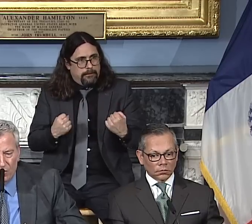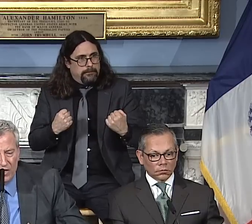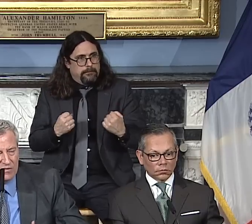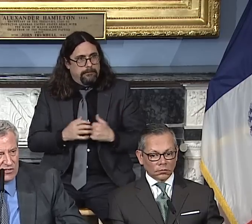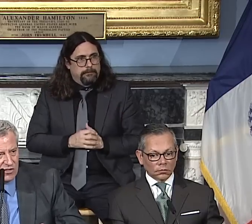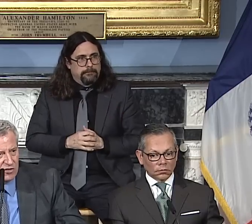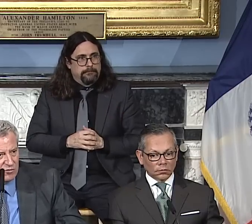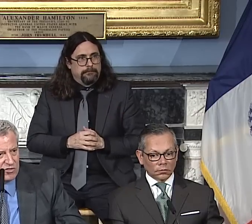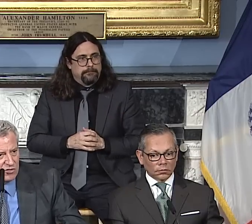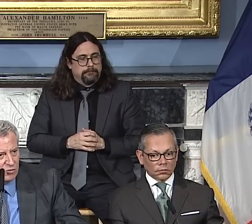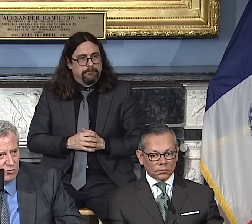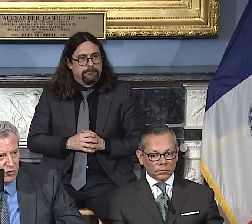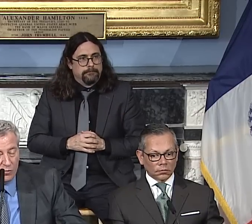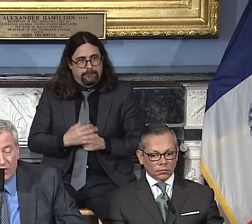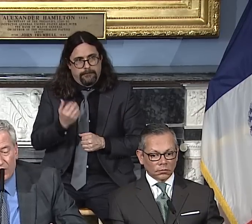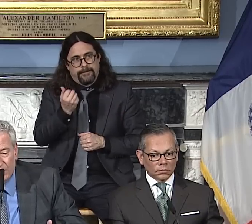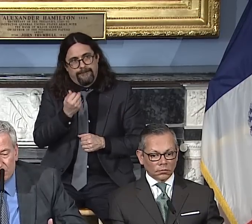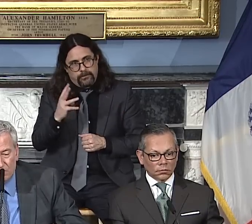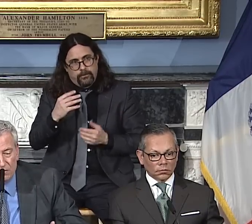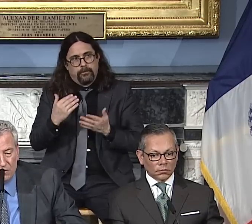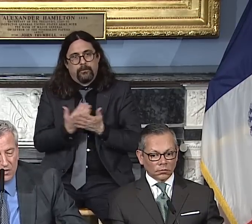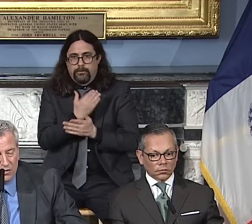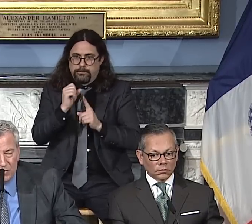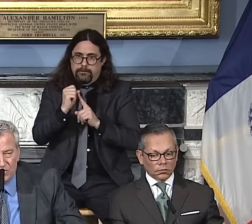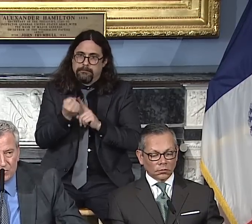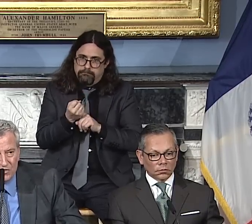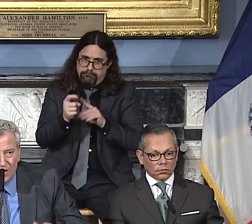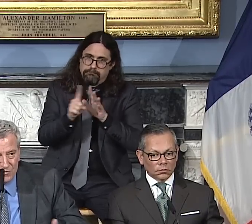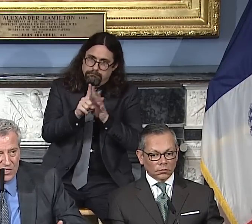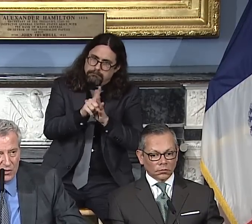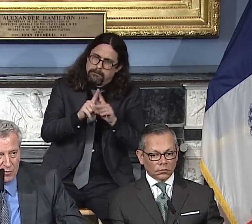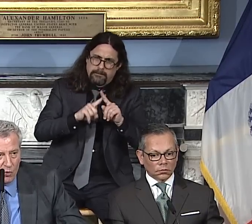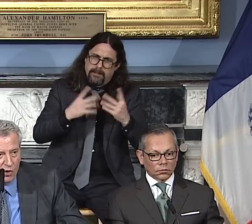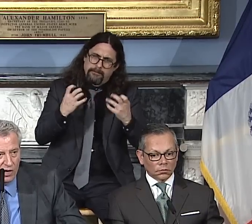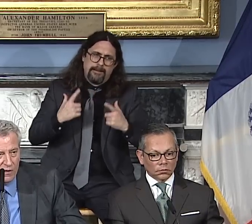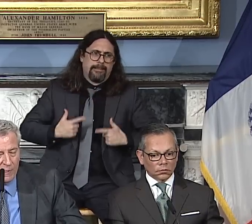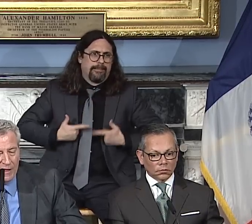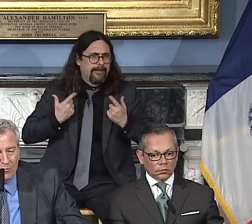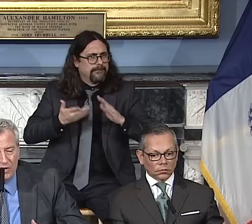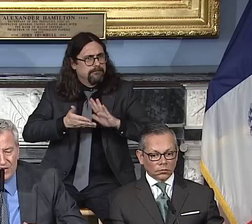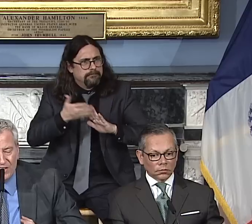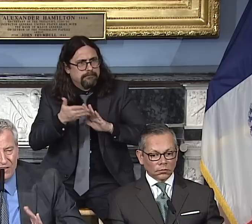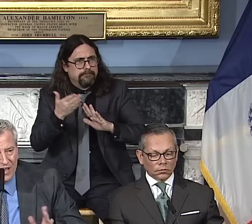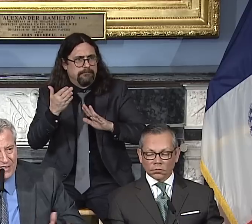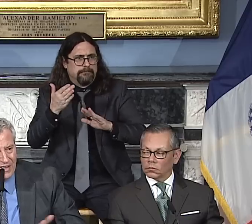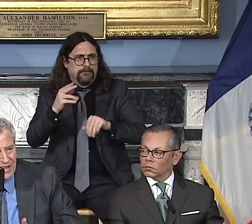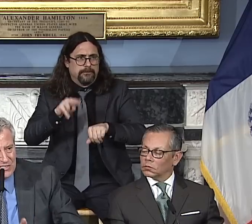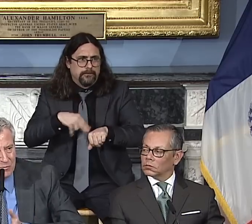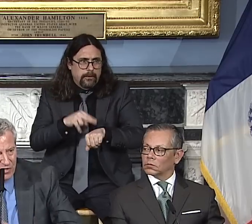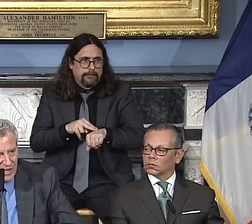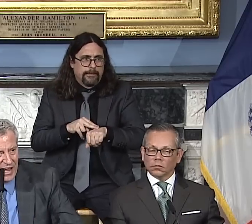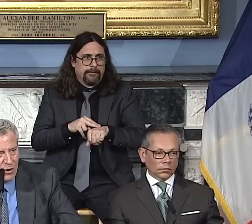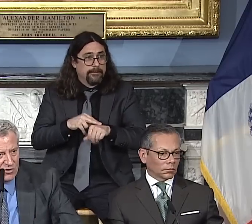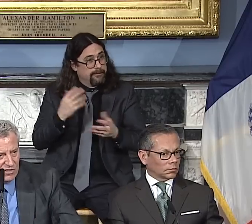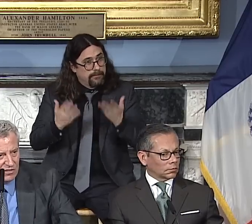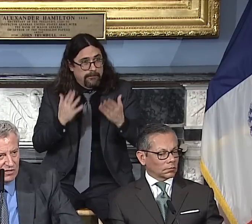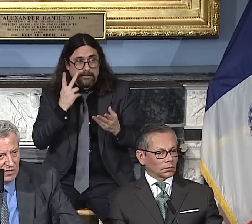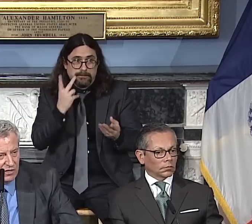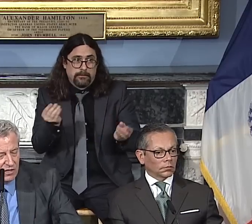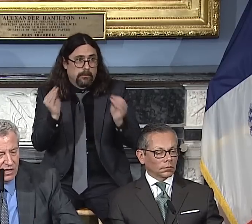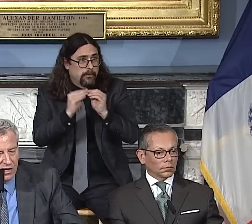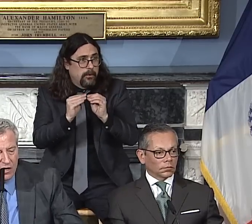and life can start to resume normal. I think it could be 6 months. Obviously, it could be more, but it's a lot that has to play